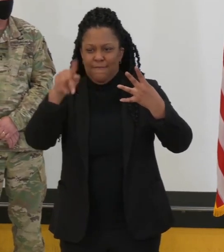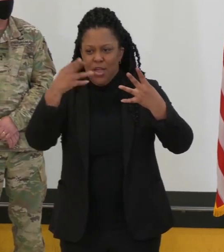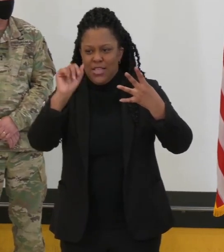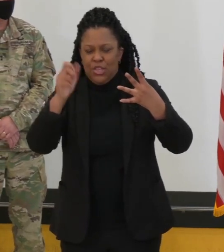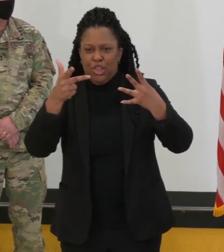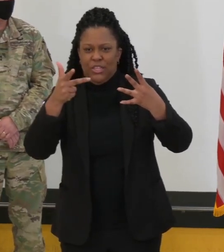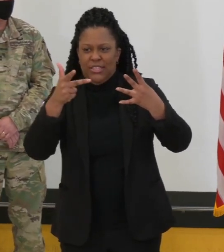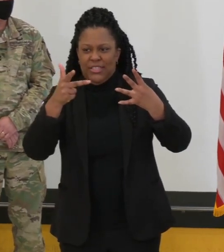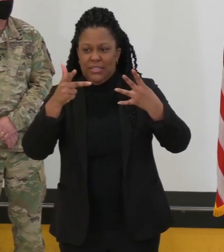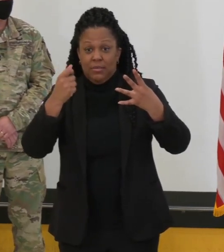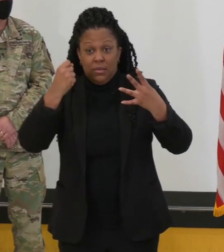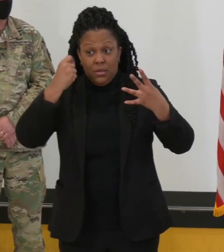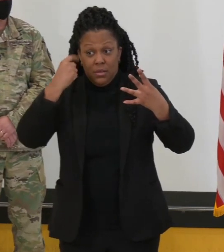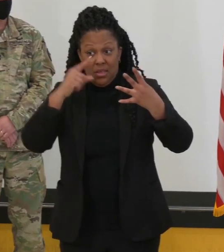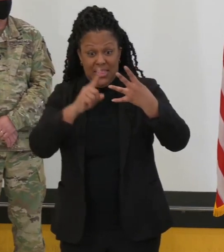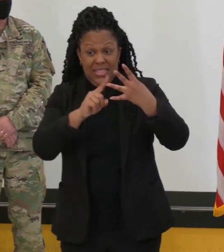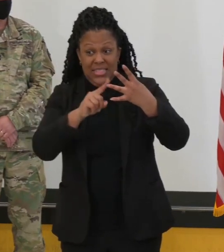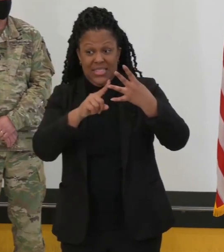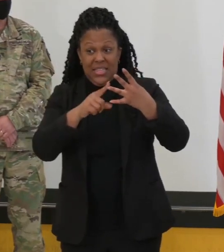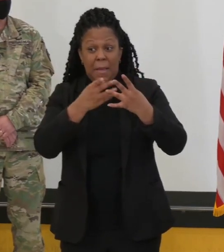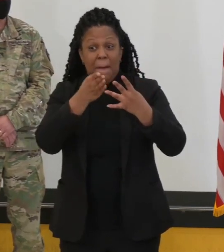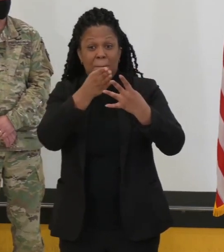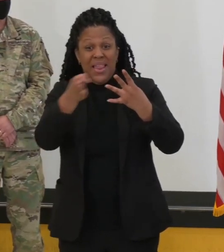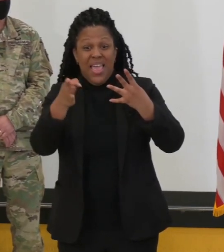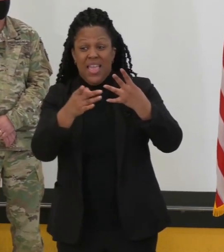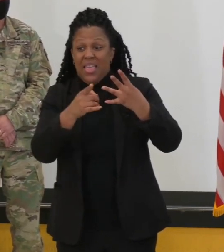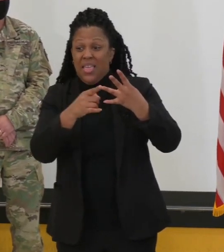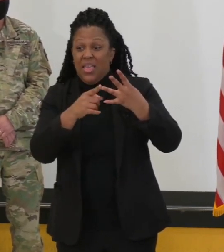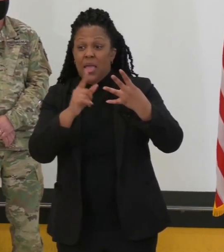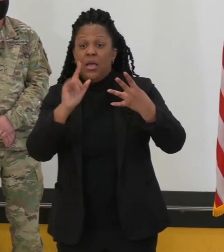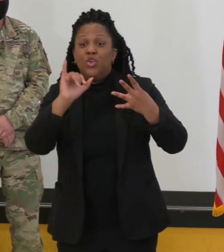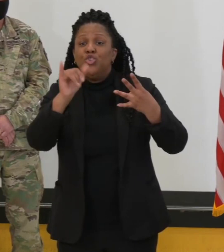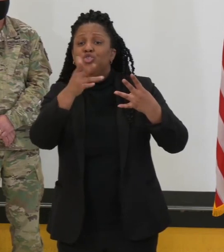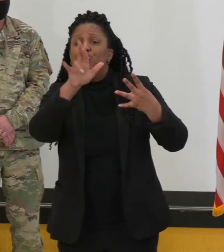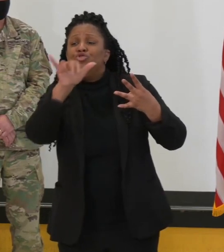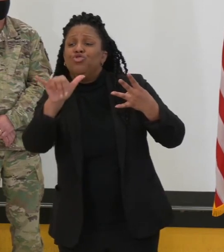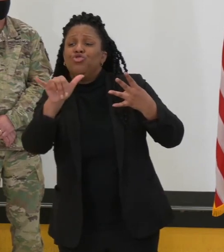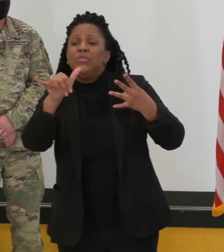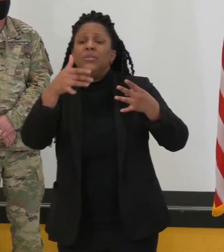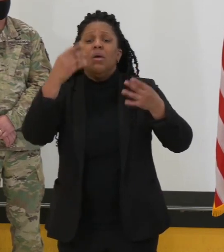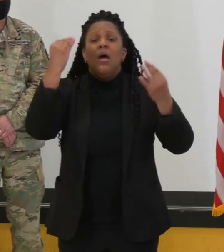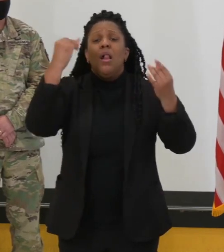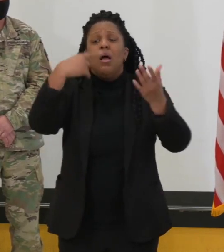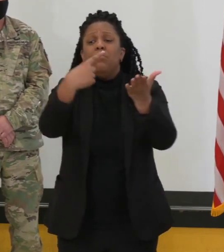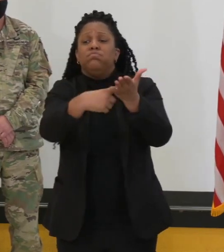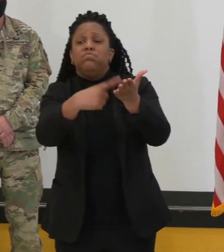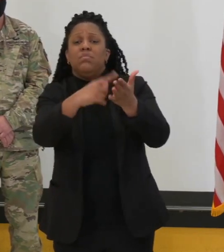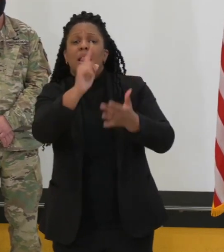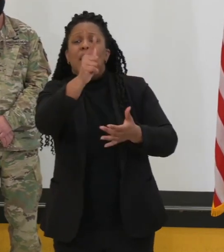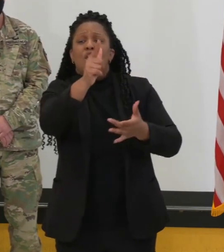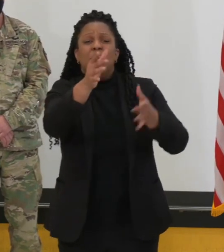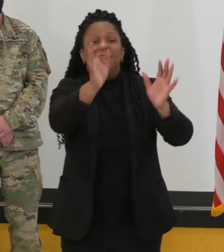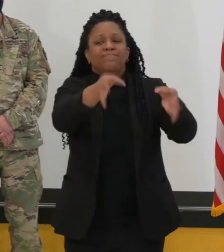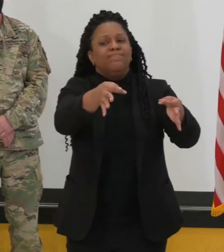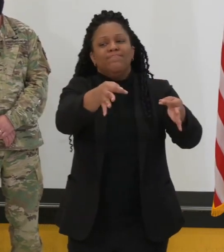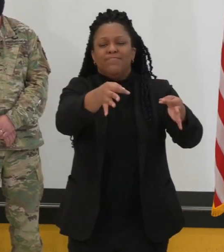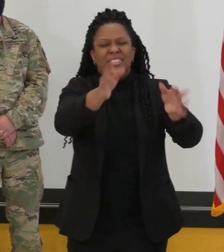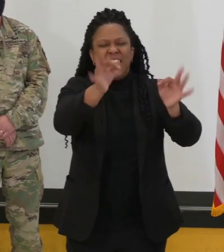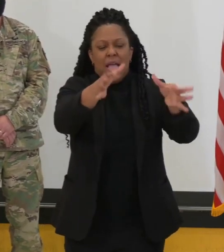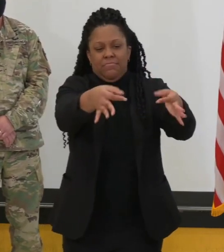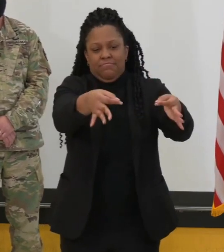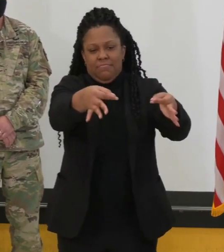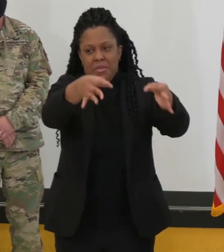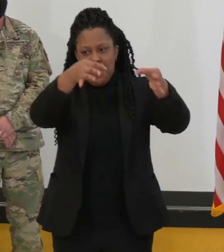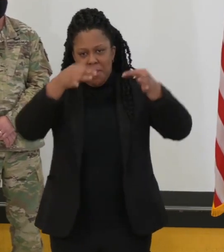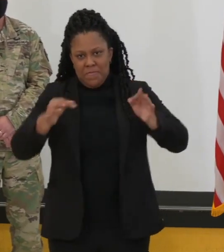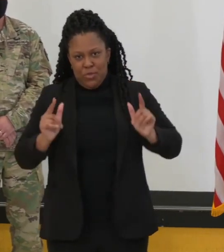the jury starts to meet to look at deciding a verdict. We are now officially into phase three. So as Commissioner Harrington said, what does that